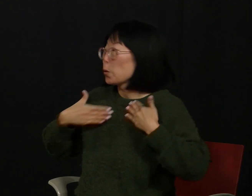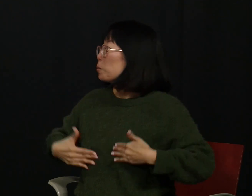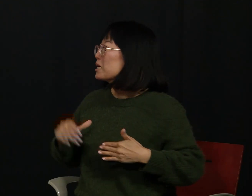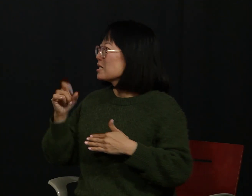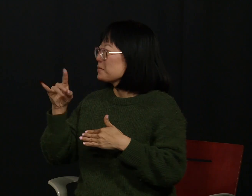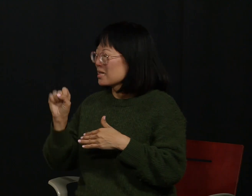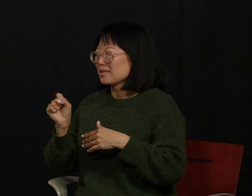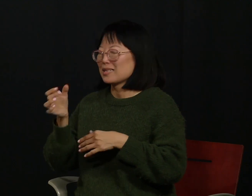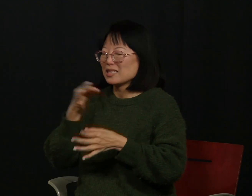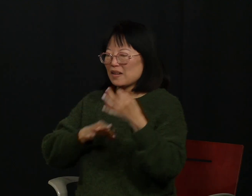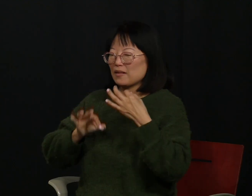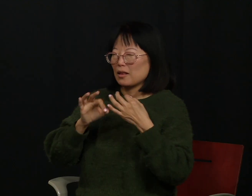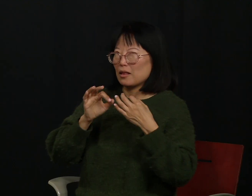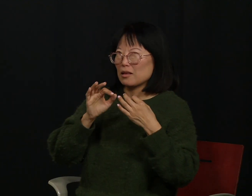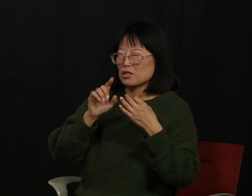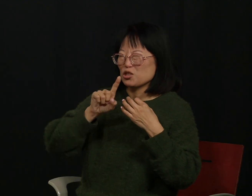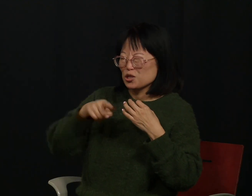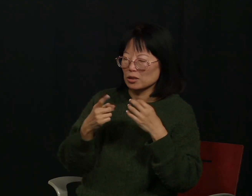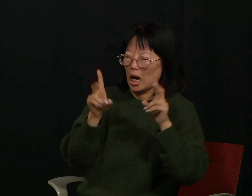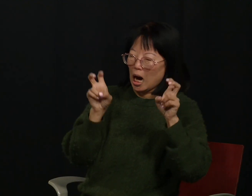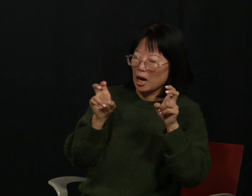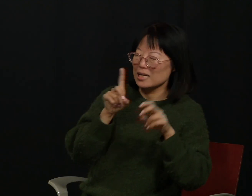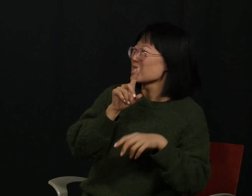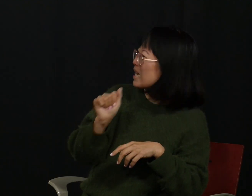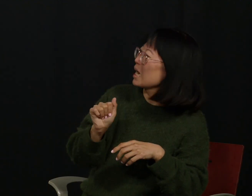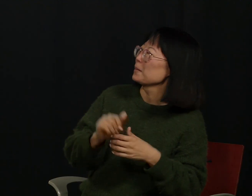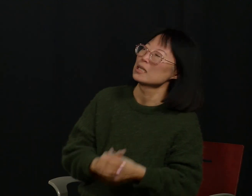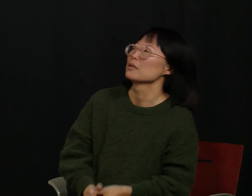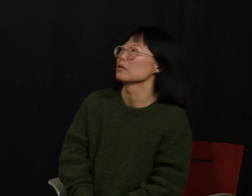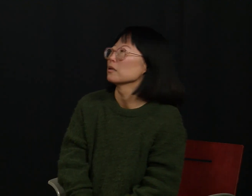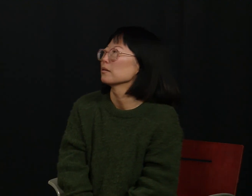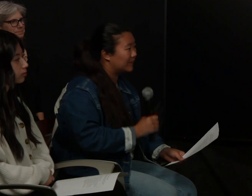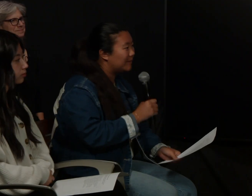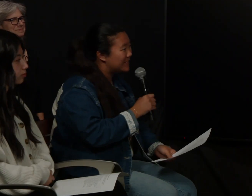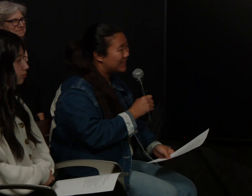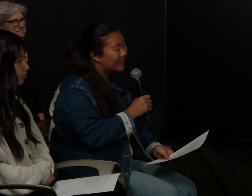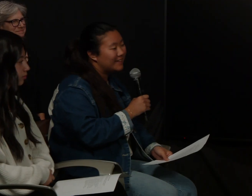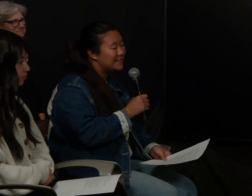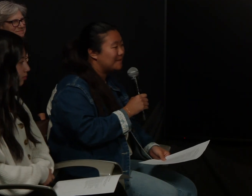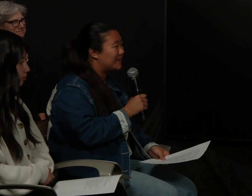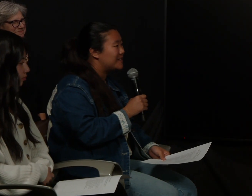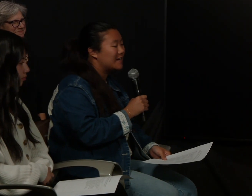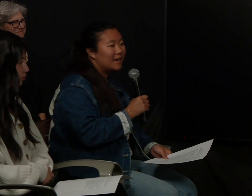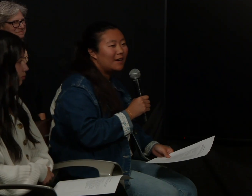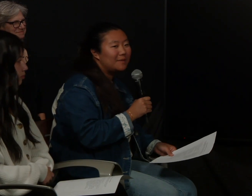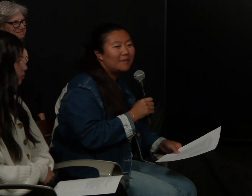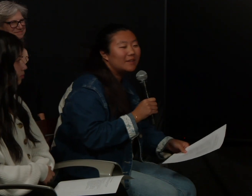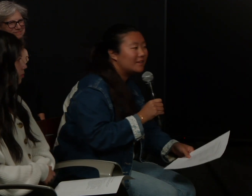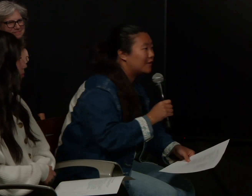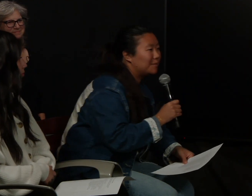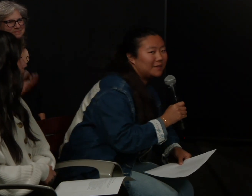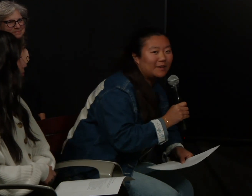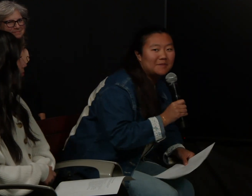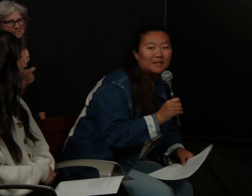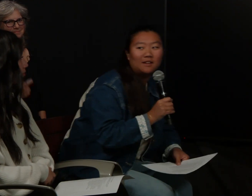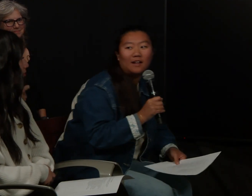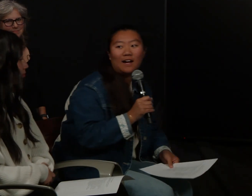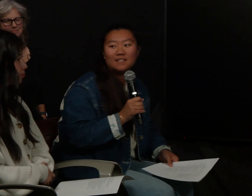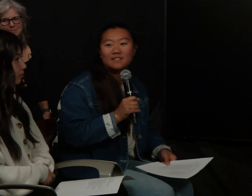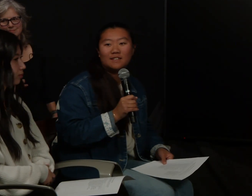human species instead of just disabled. Amazing, thank you so much. Now we'd like to open it up to the class